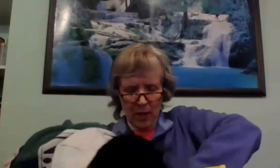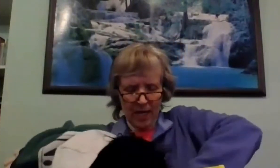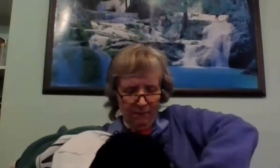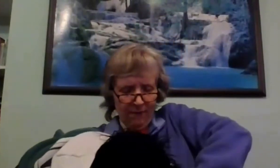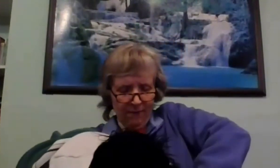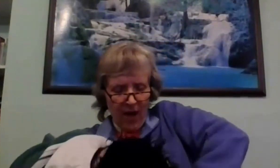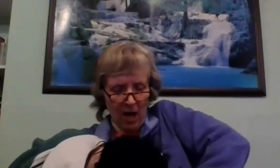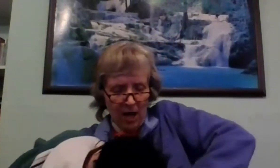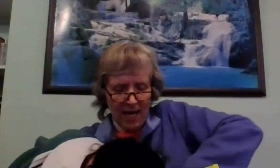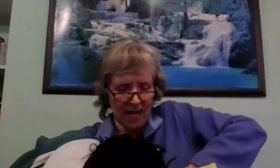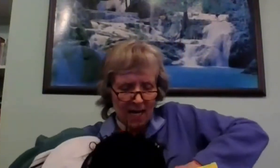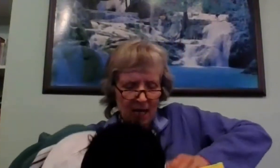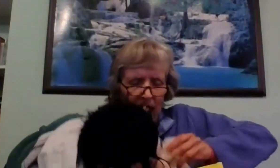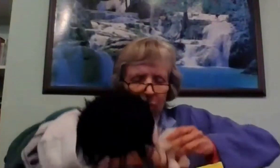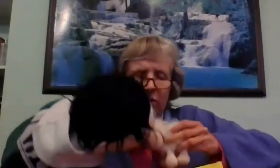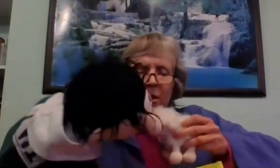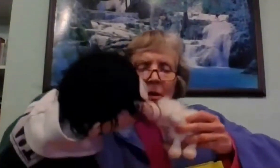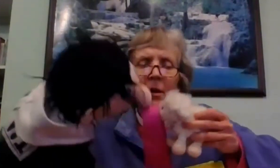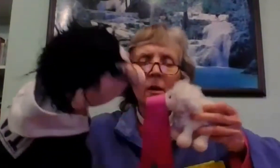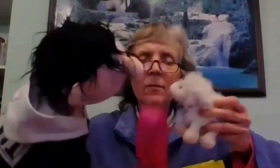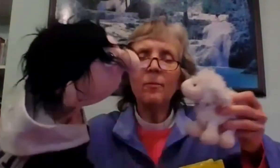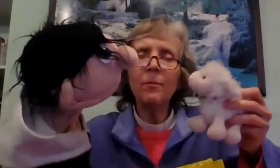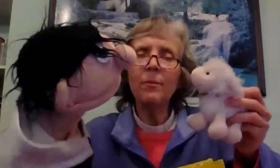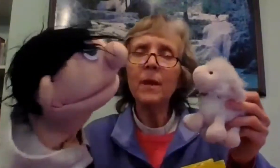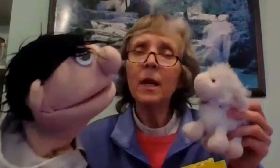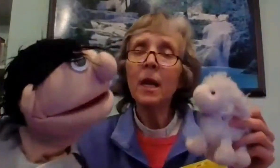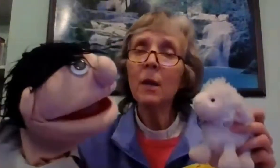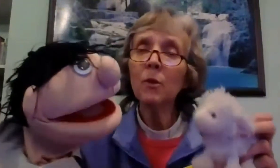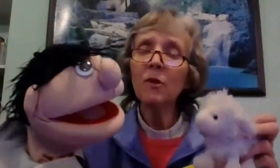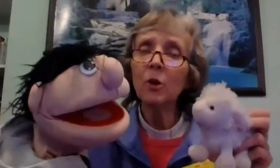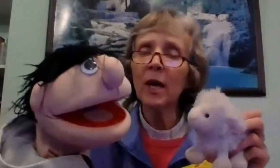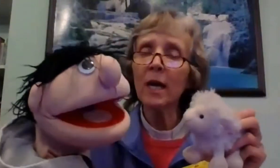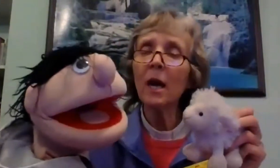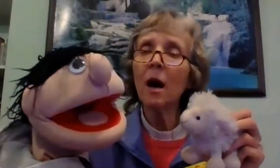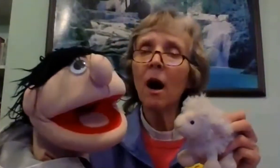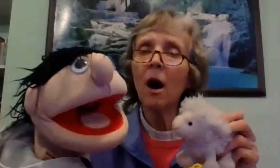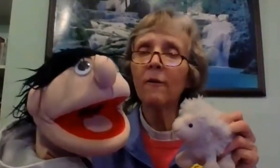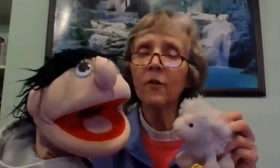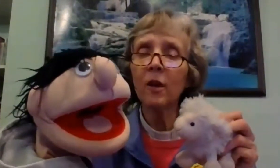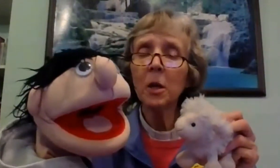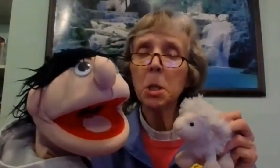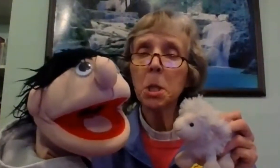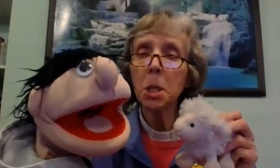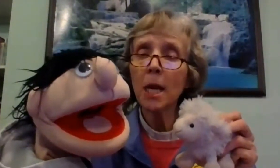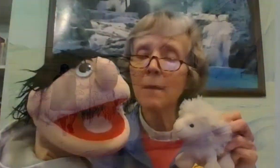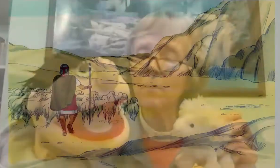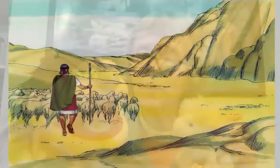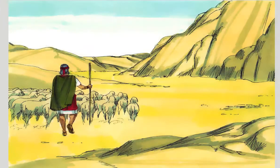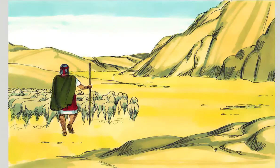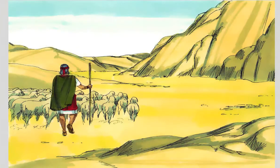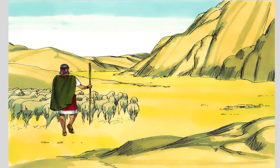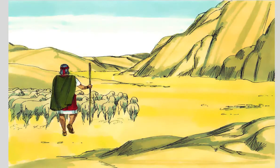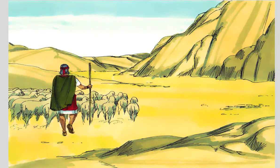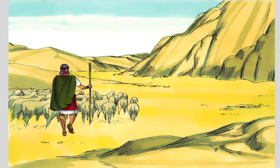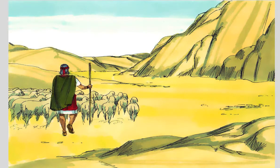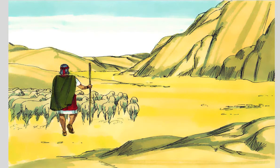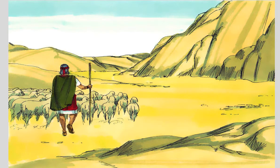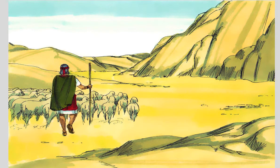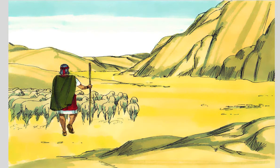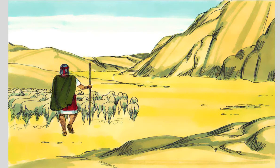can find. He was looking after sheep. And one day he